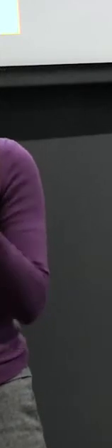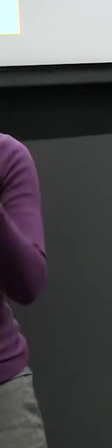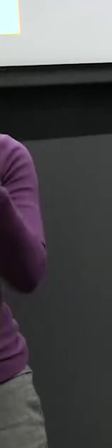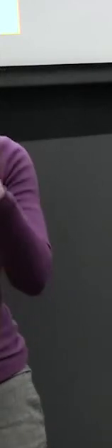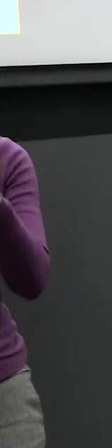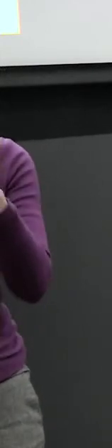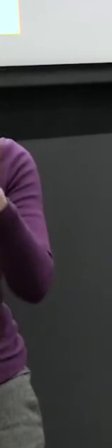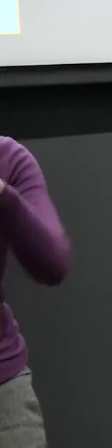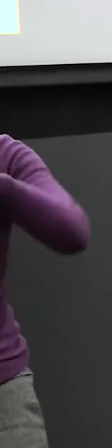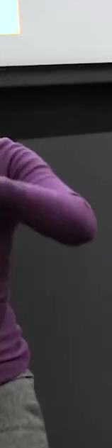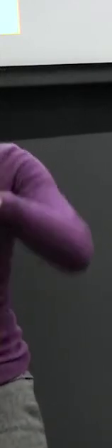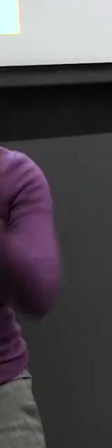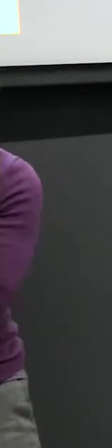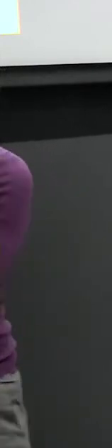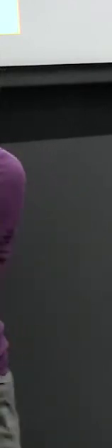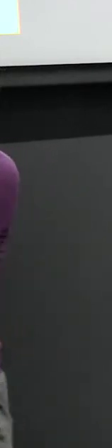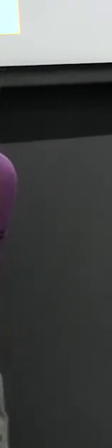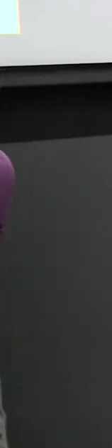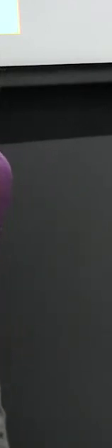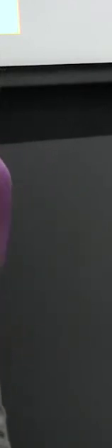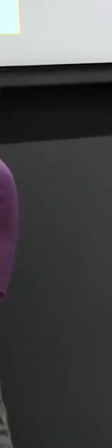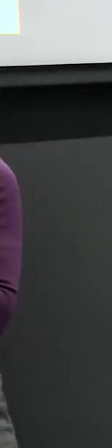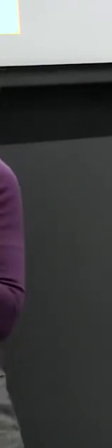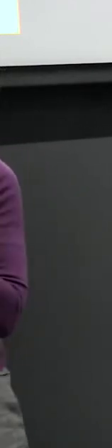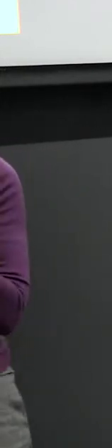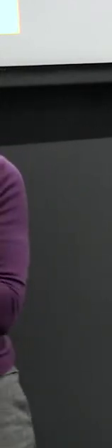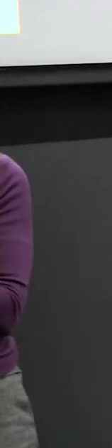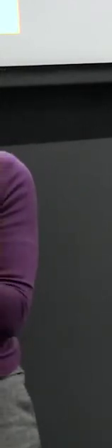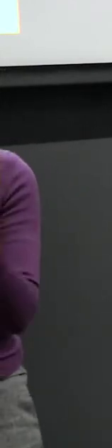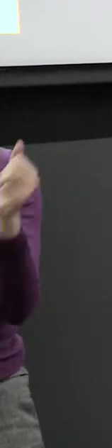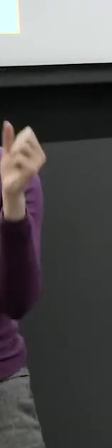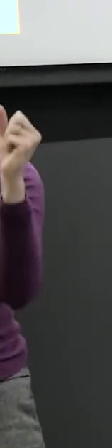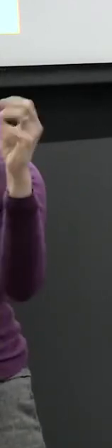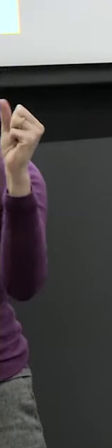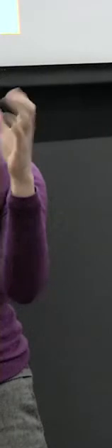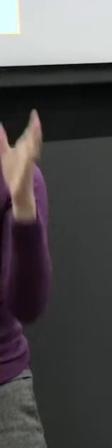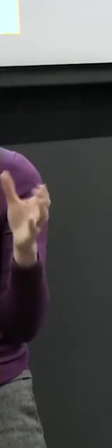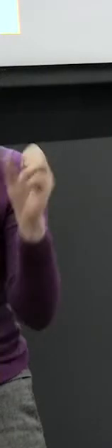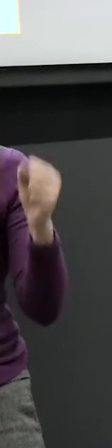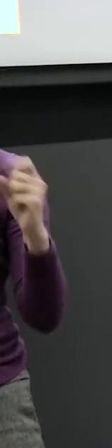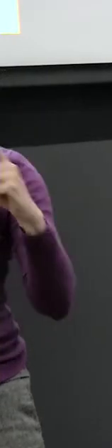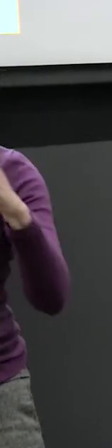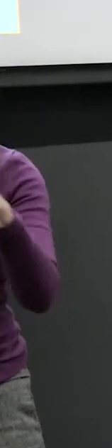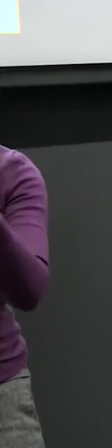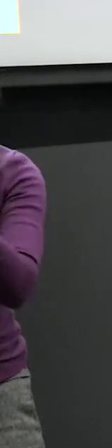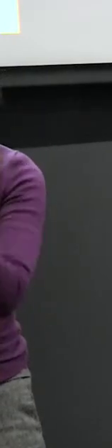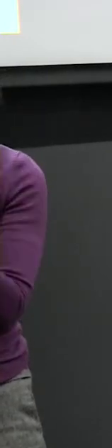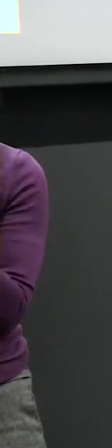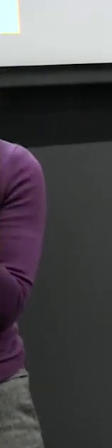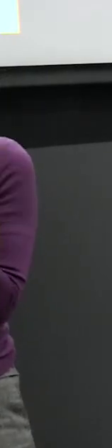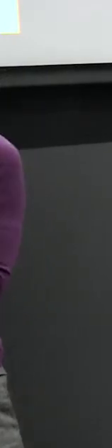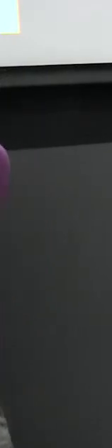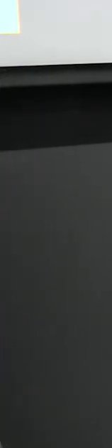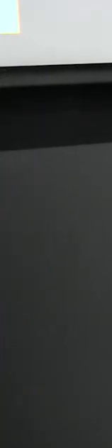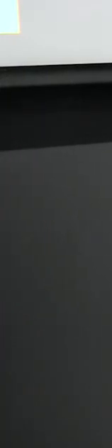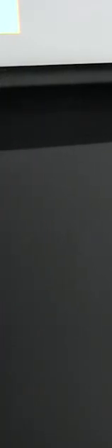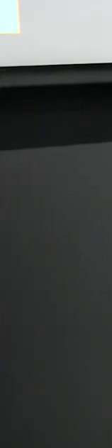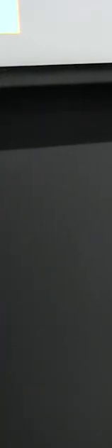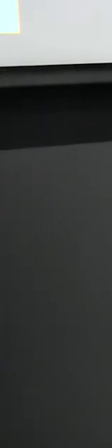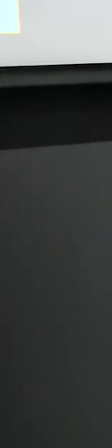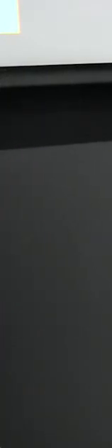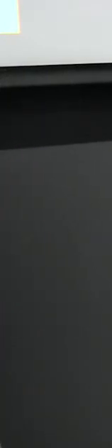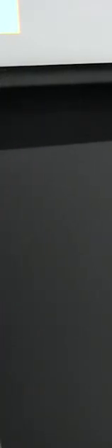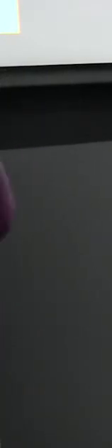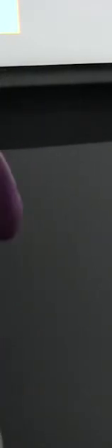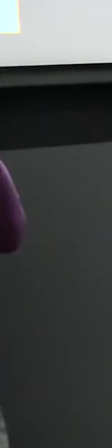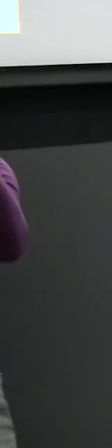or a really bad gesture, fluent signers can do these rather complicated things, right, that a gesture will never do. Yeah. Seems still a puzzle, even